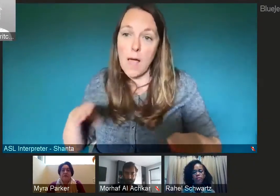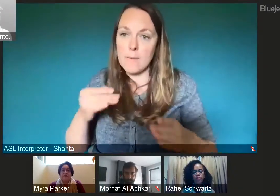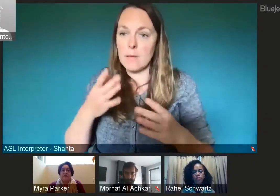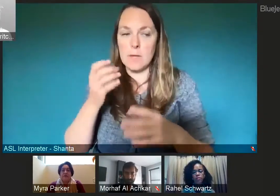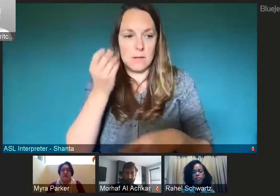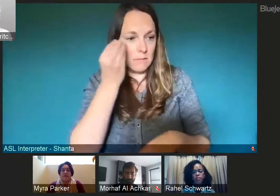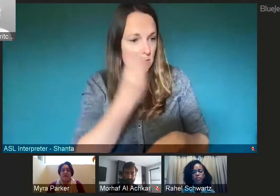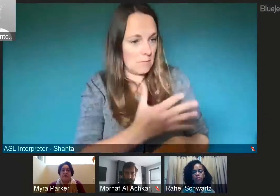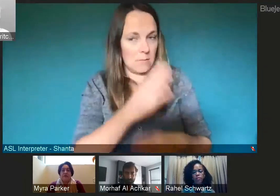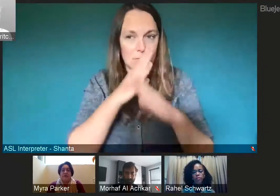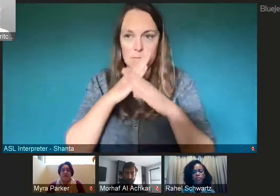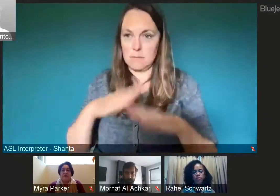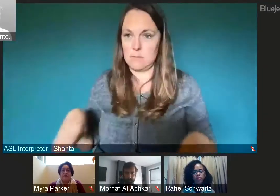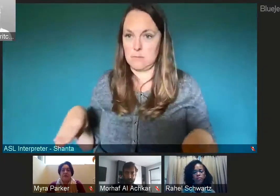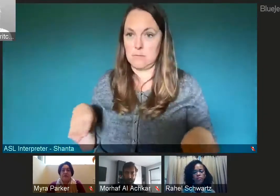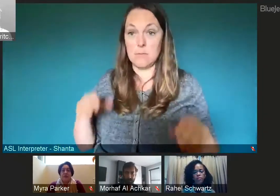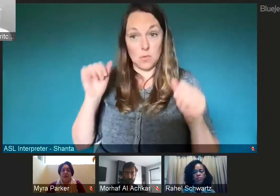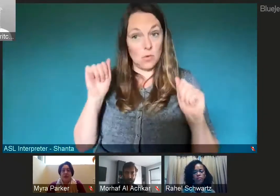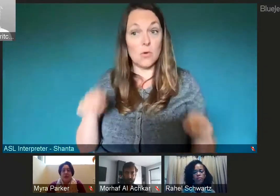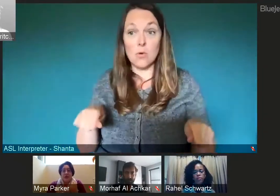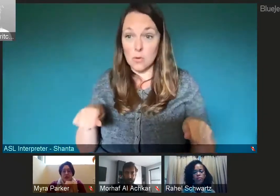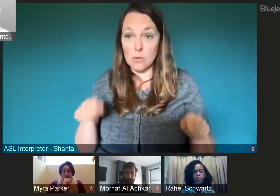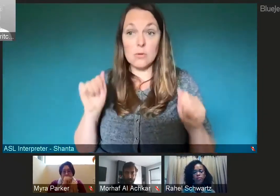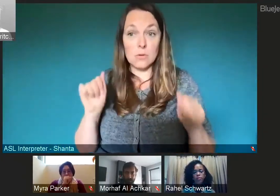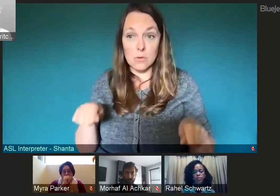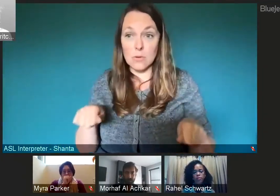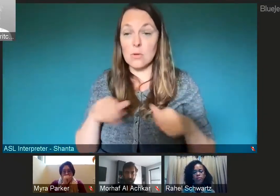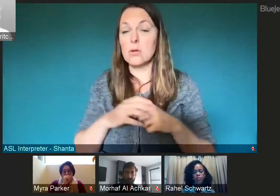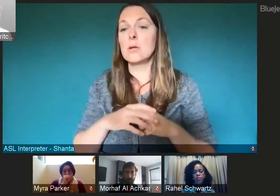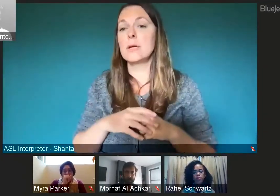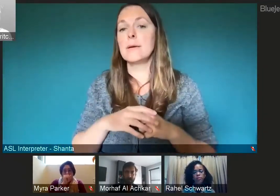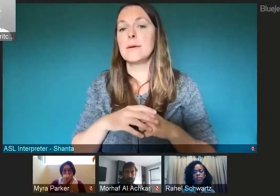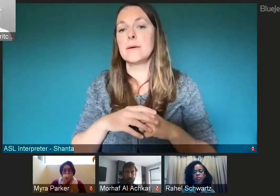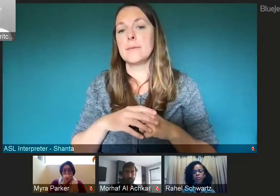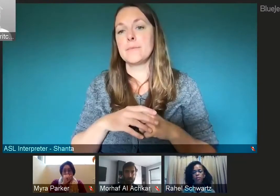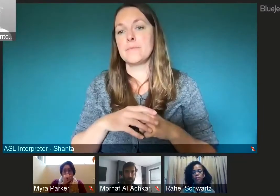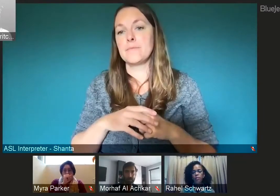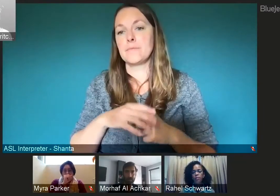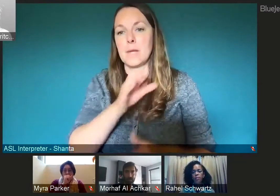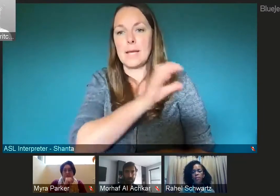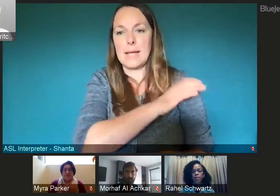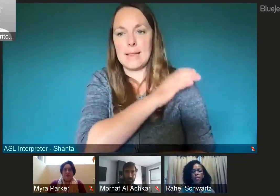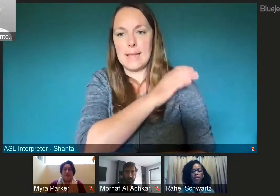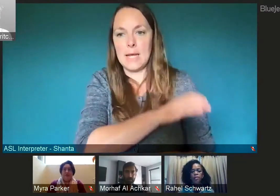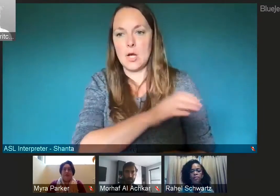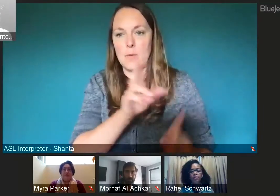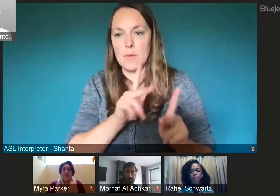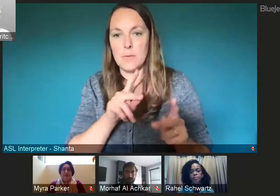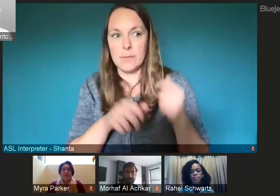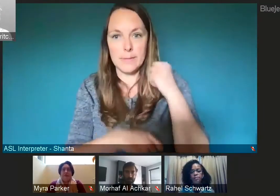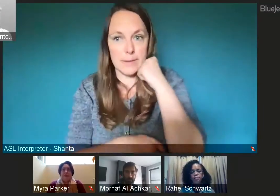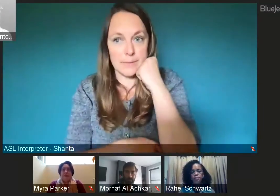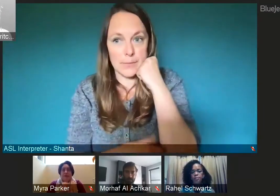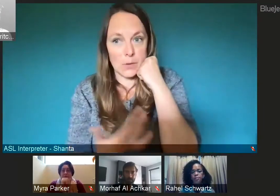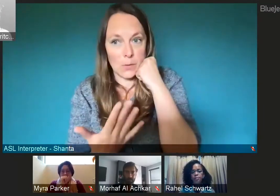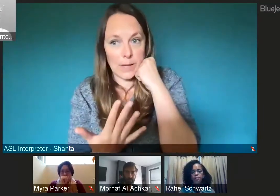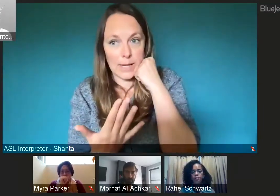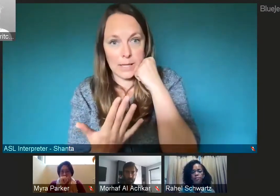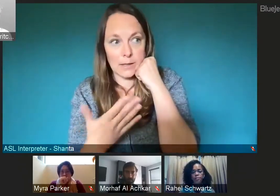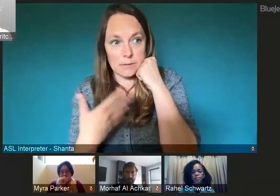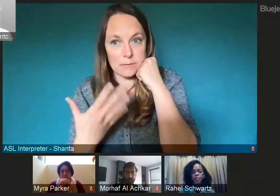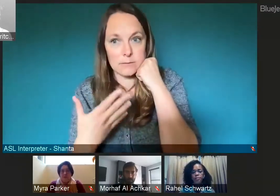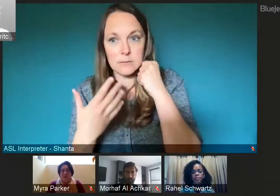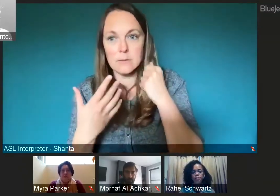mean, silence could be very there. And then clinical people are waiting for a while to